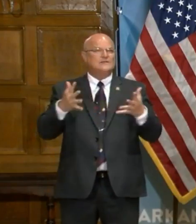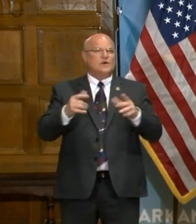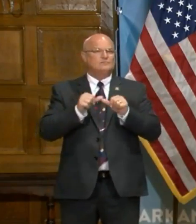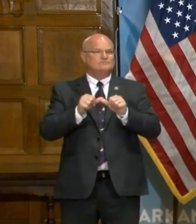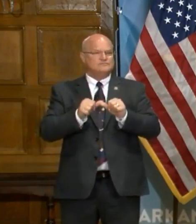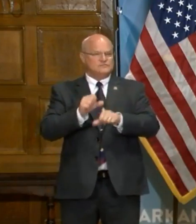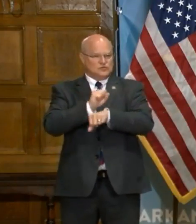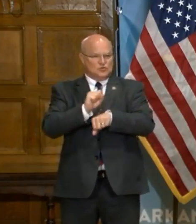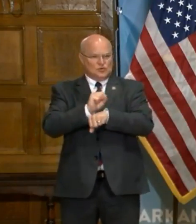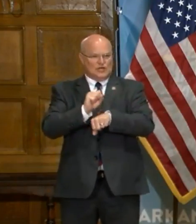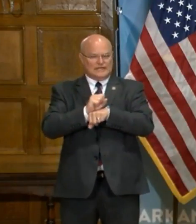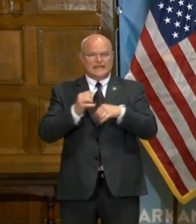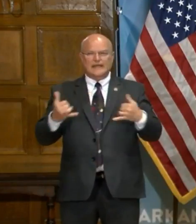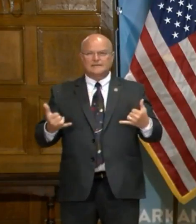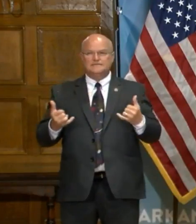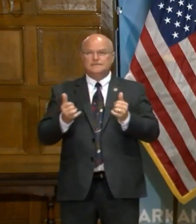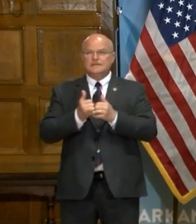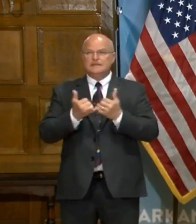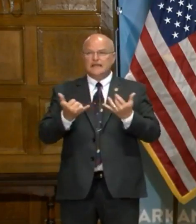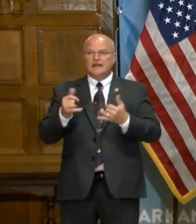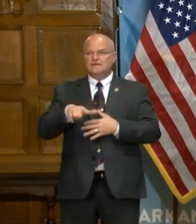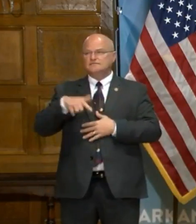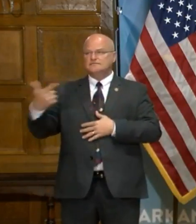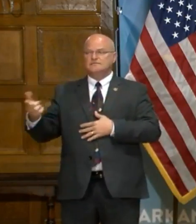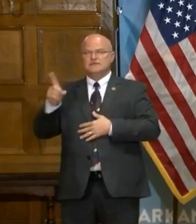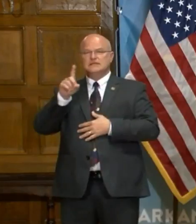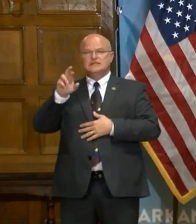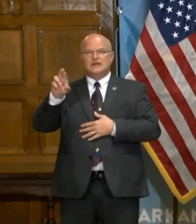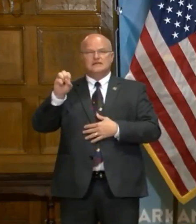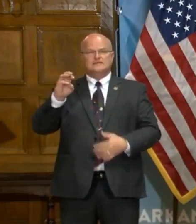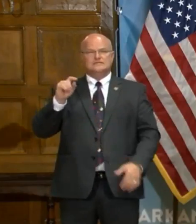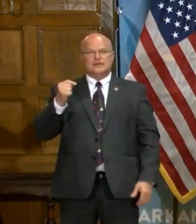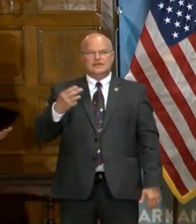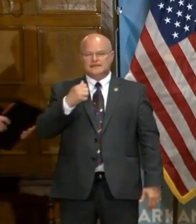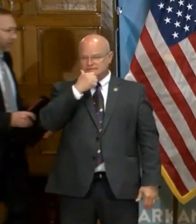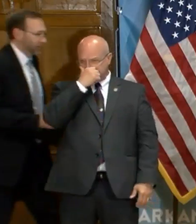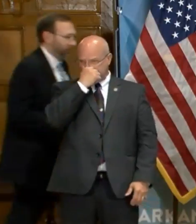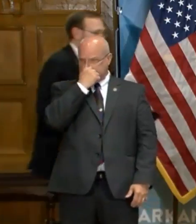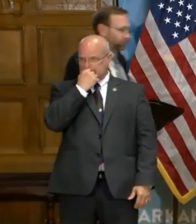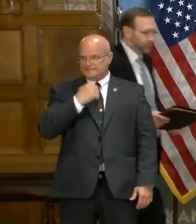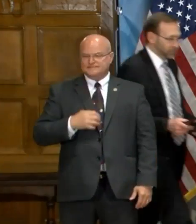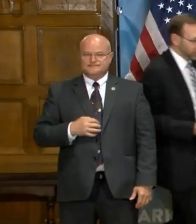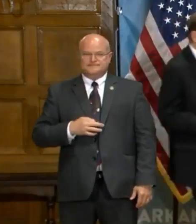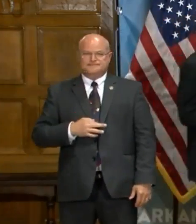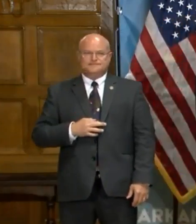we're continuing to work on. With that, Dr. Smith.